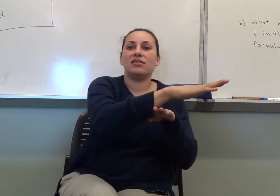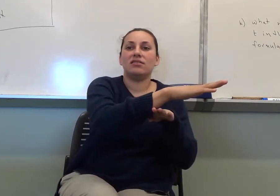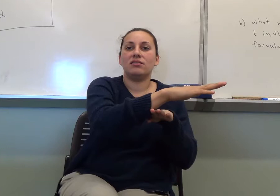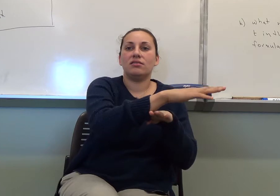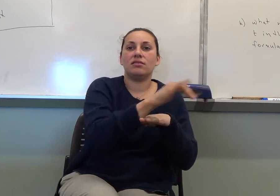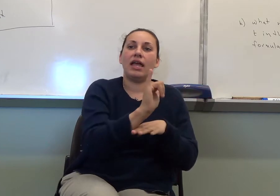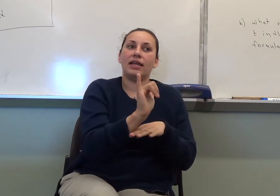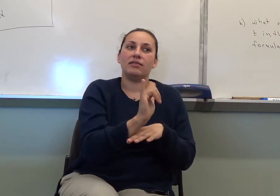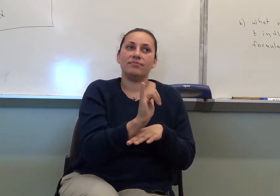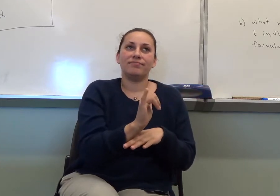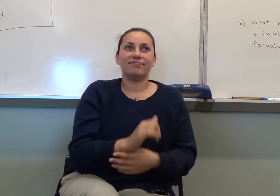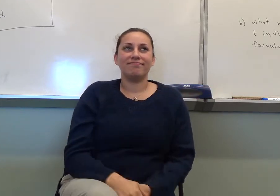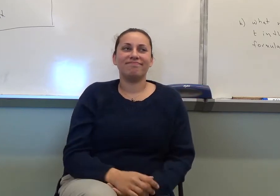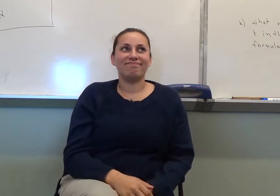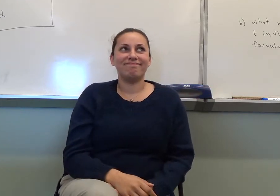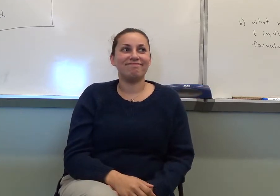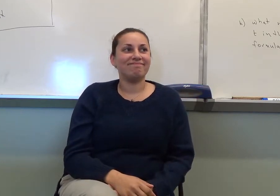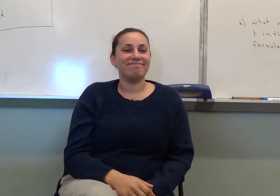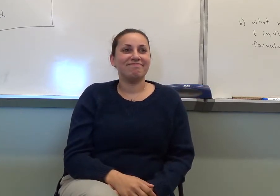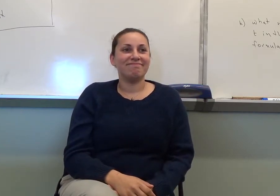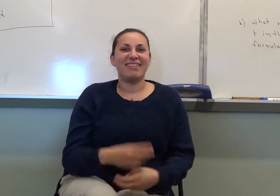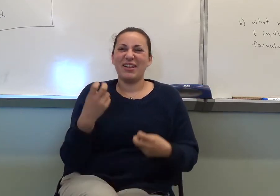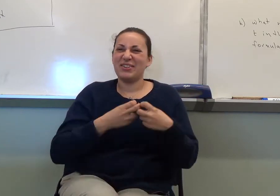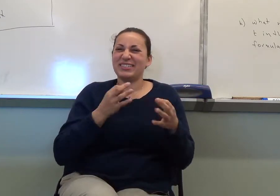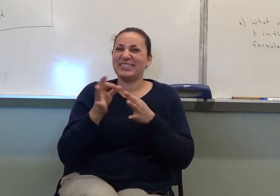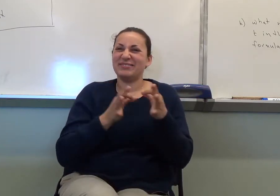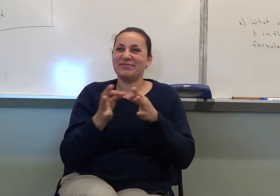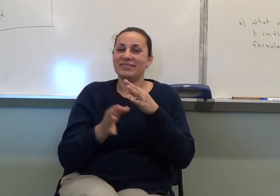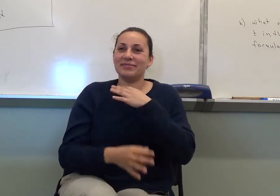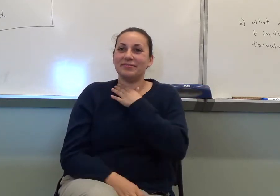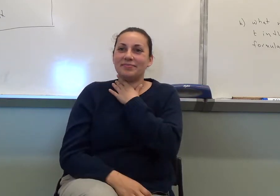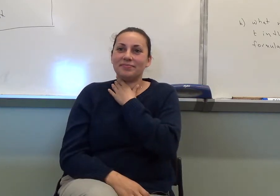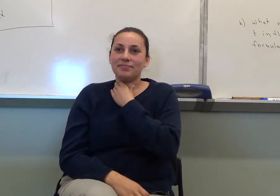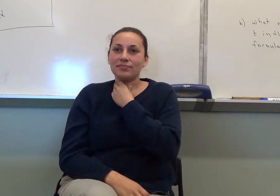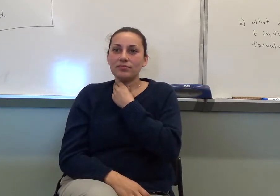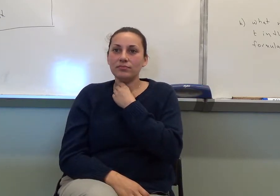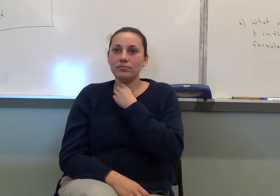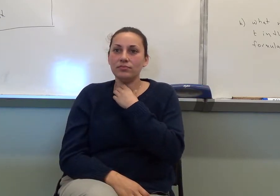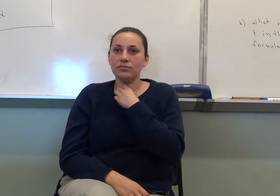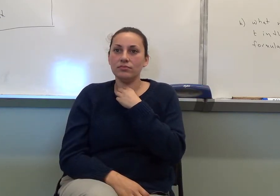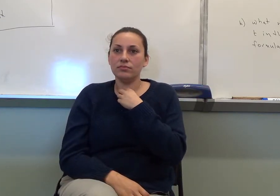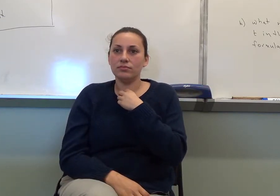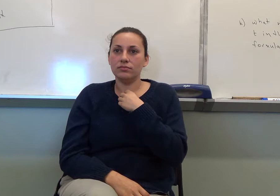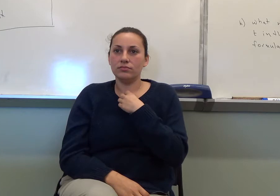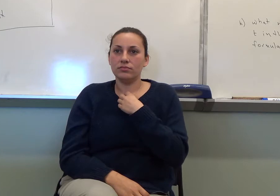Come on, you silly pen, that's right. Page